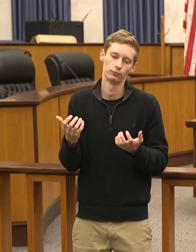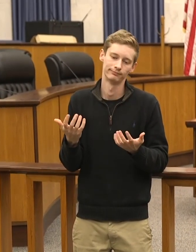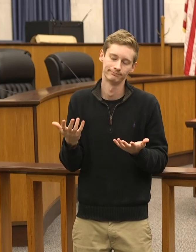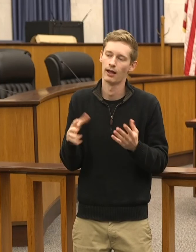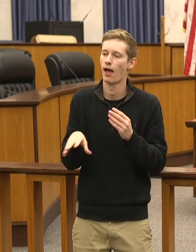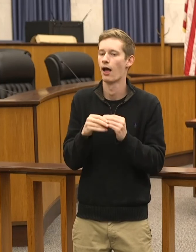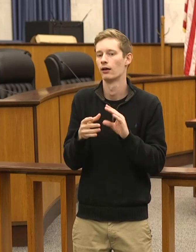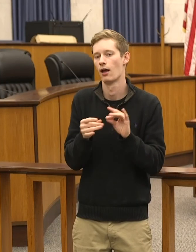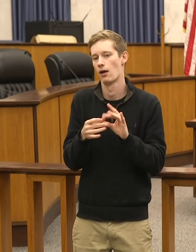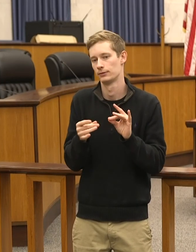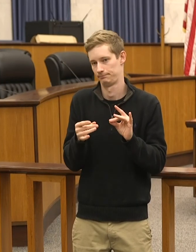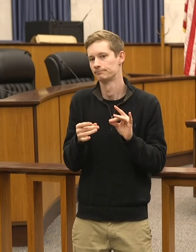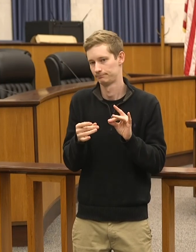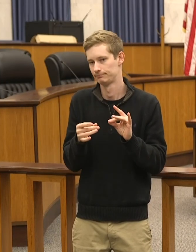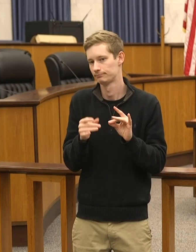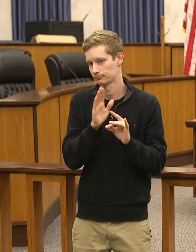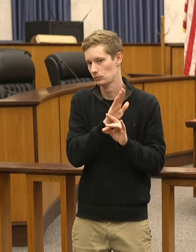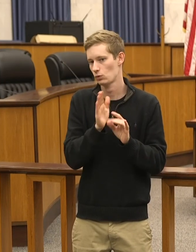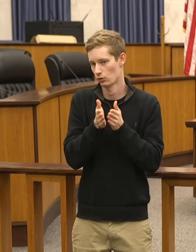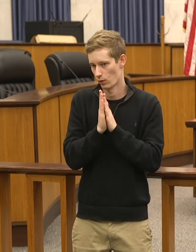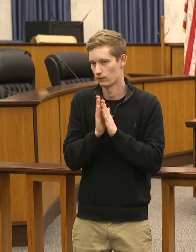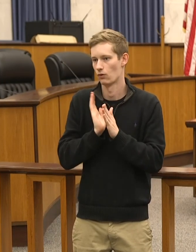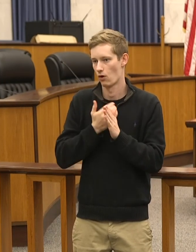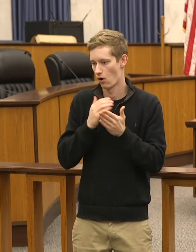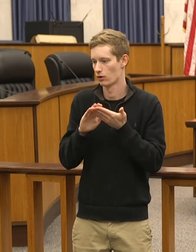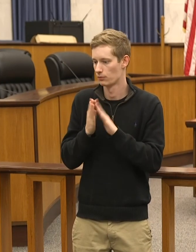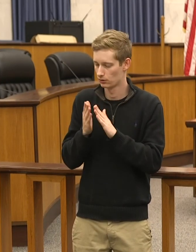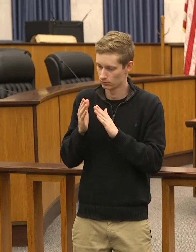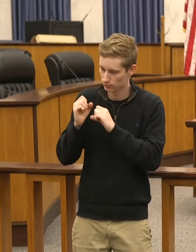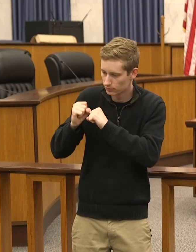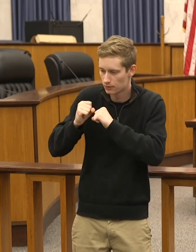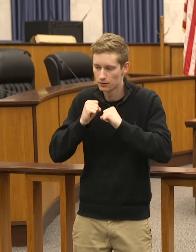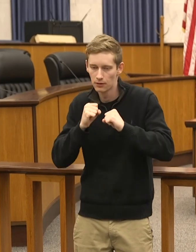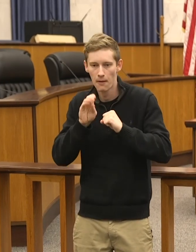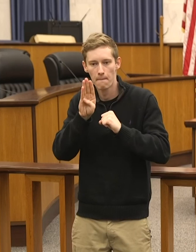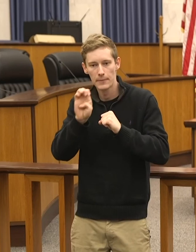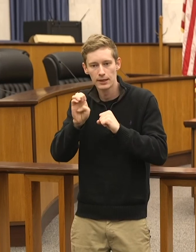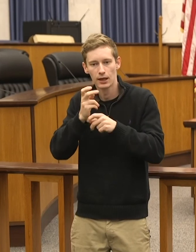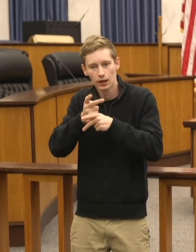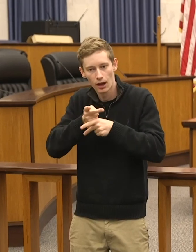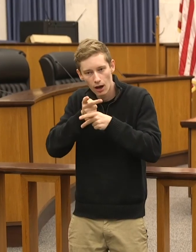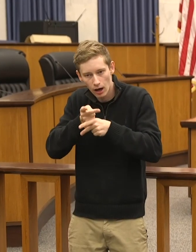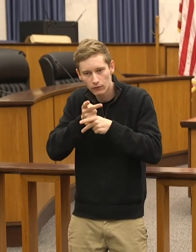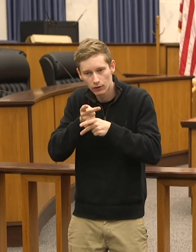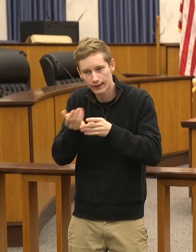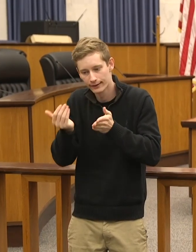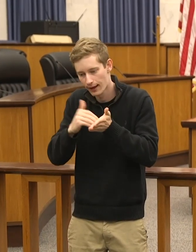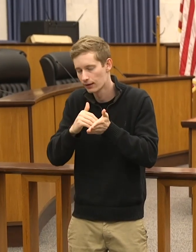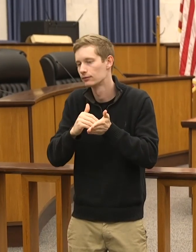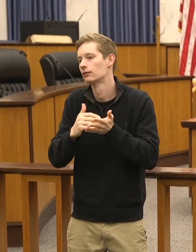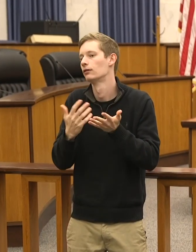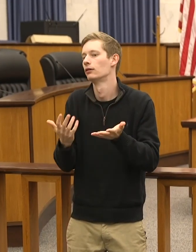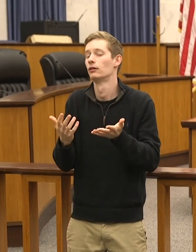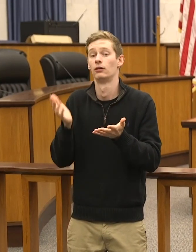add some comments to your request for our community to be careful once again in this holiday season. When we